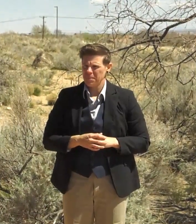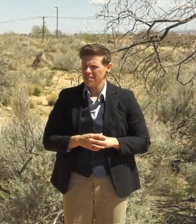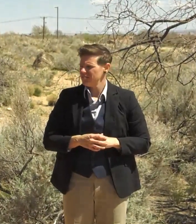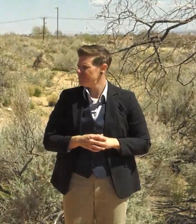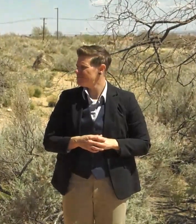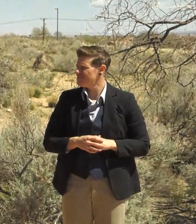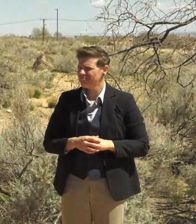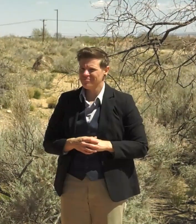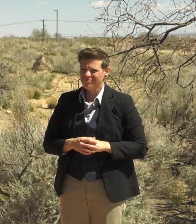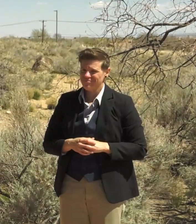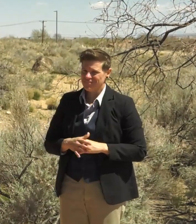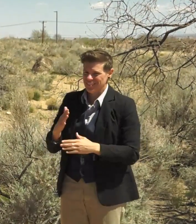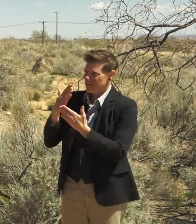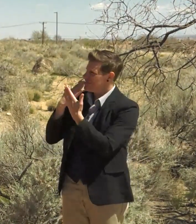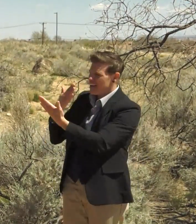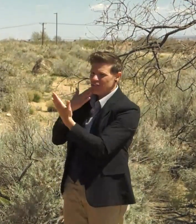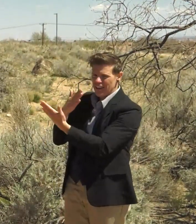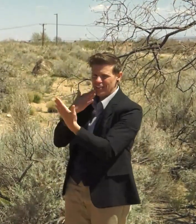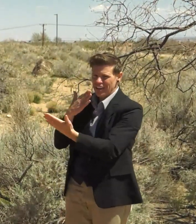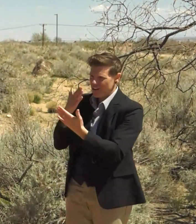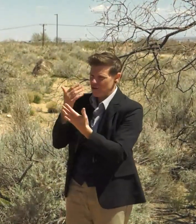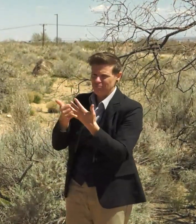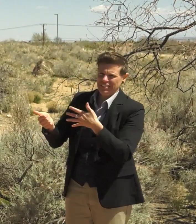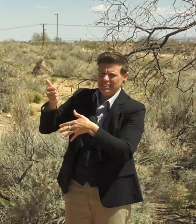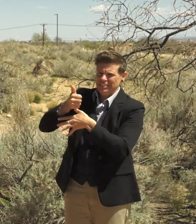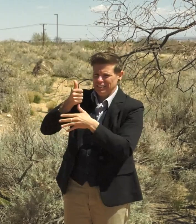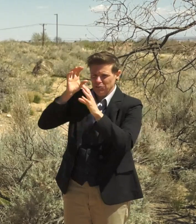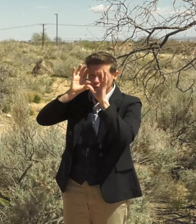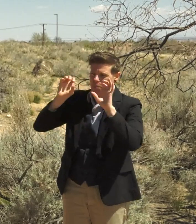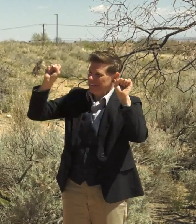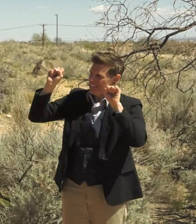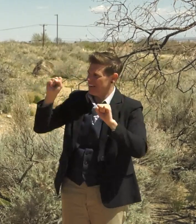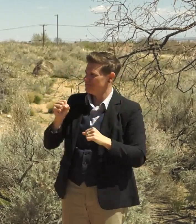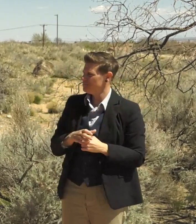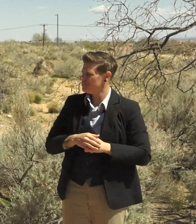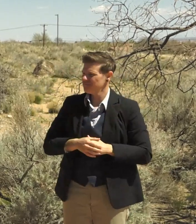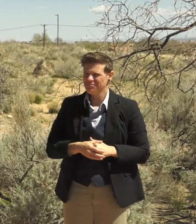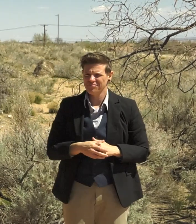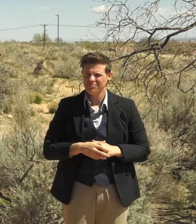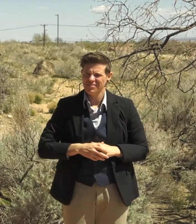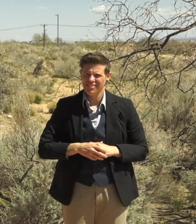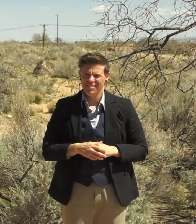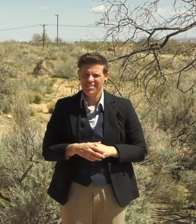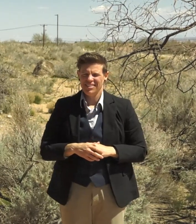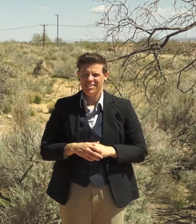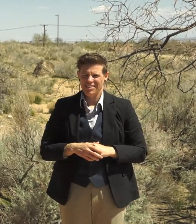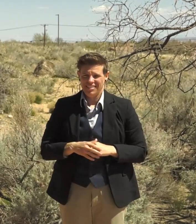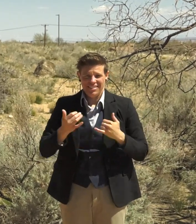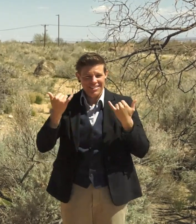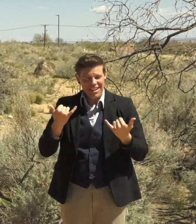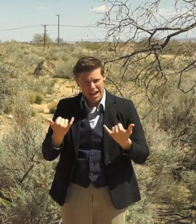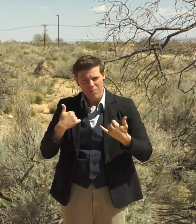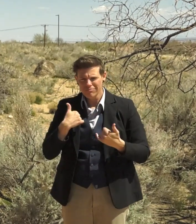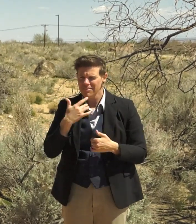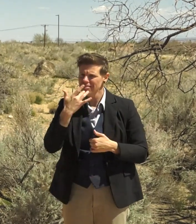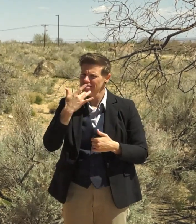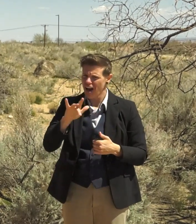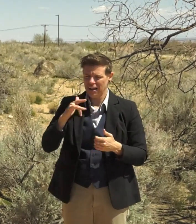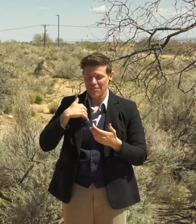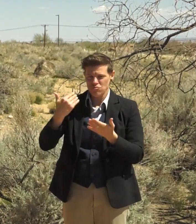Thank you so much, Superintendent. Okay, we're also fortunate to be able to provide some updates from other folks in our